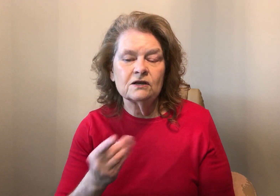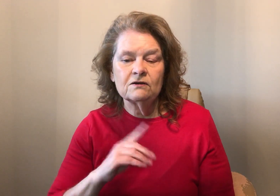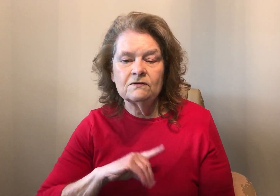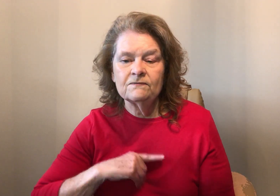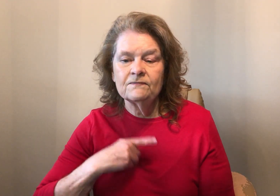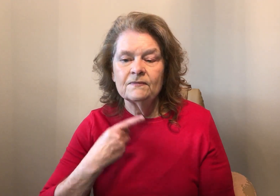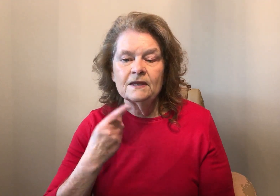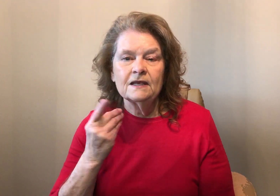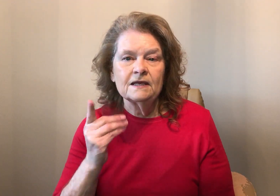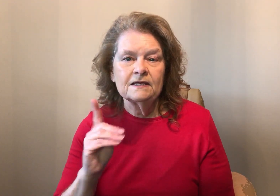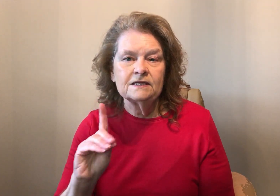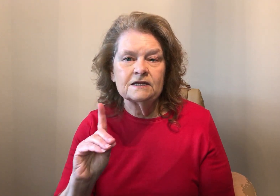denominational